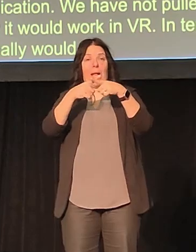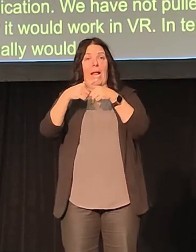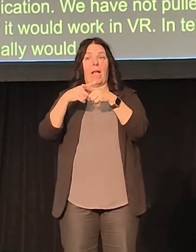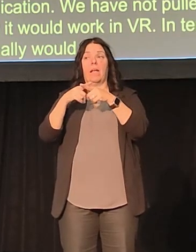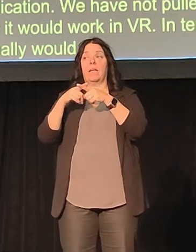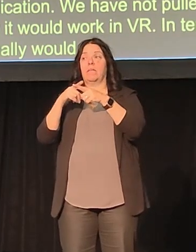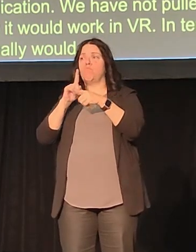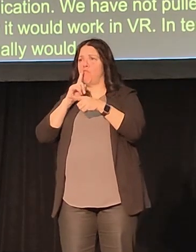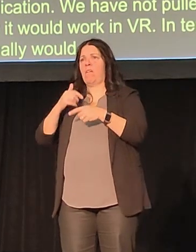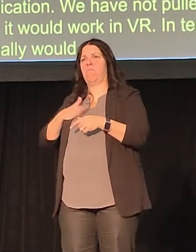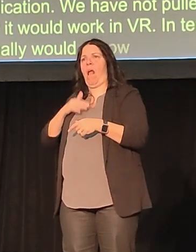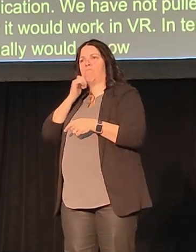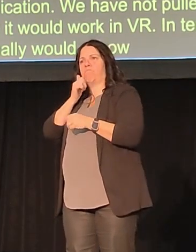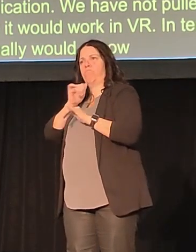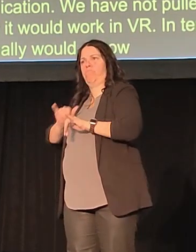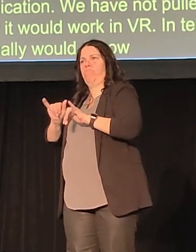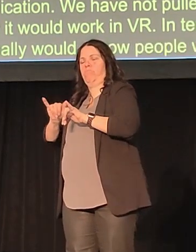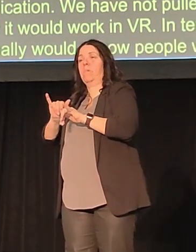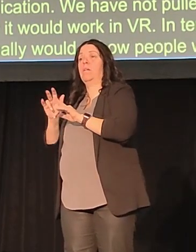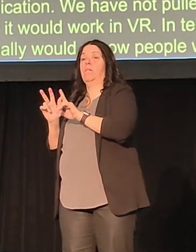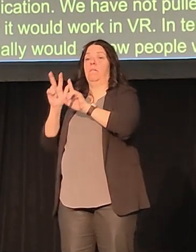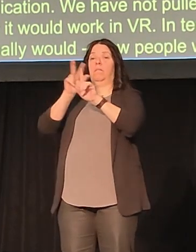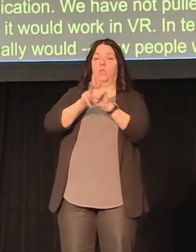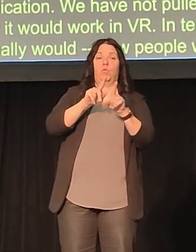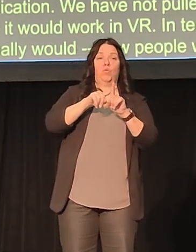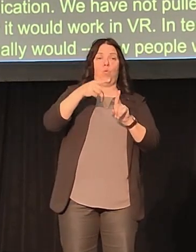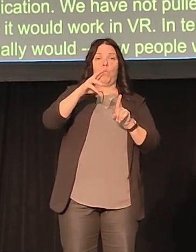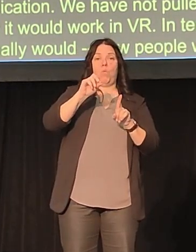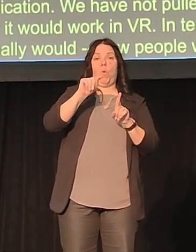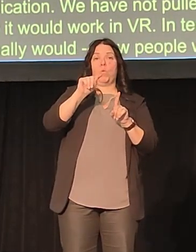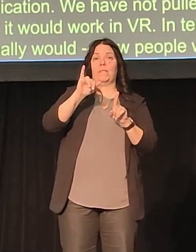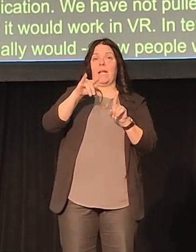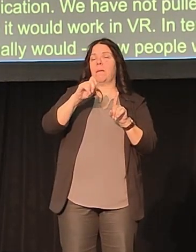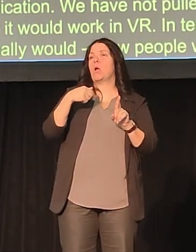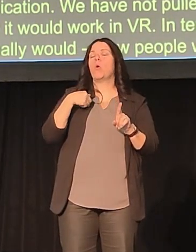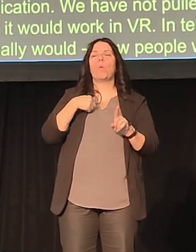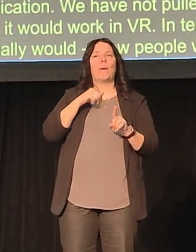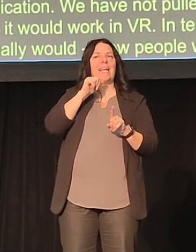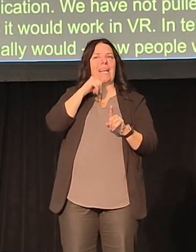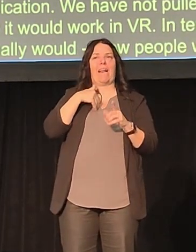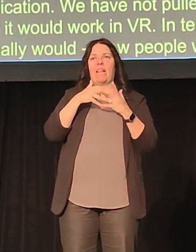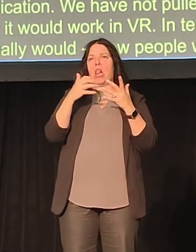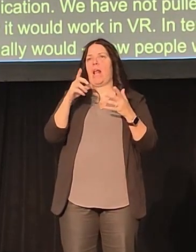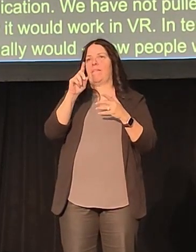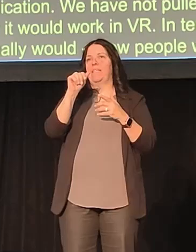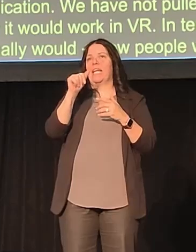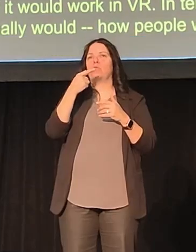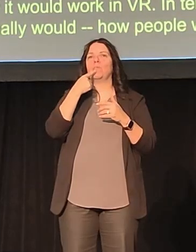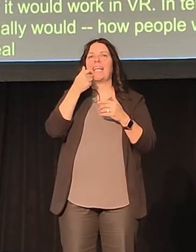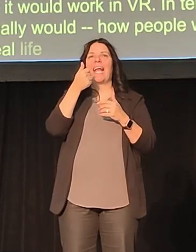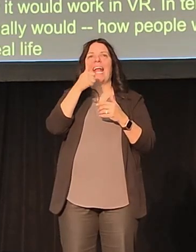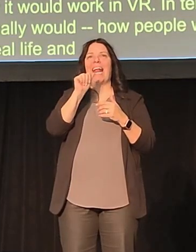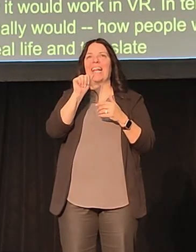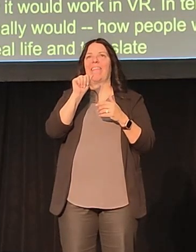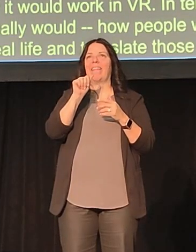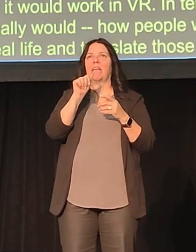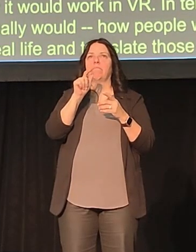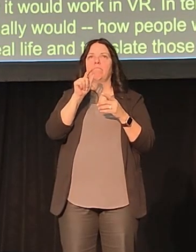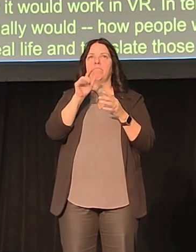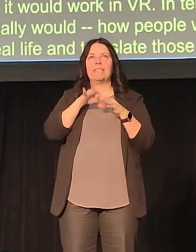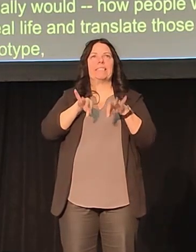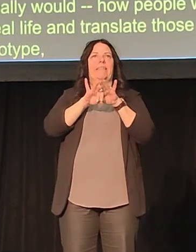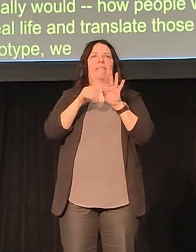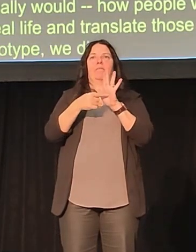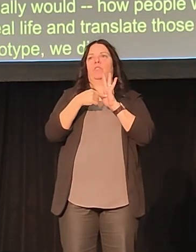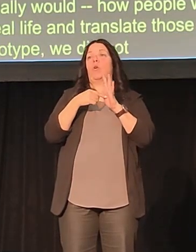skills into our prototype, we actually didn't have a lot of data to say anything pretty significant. We only